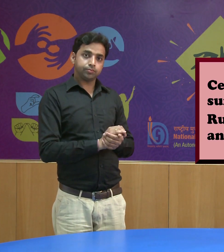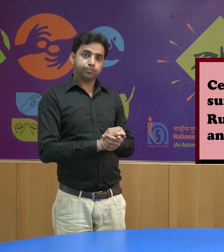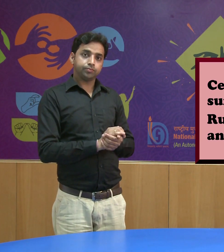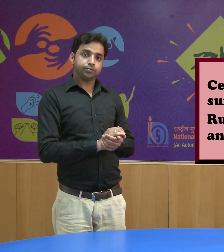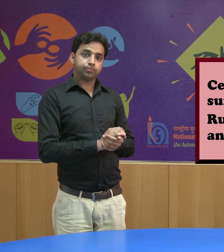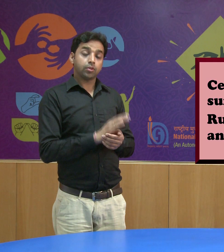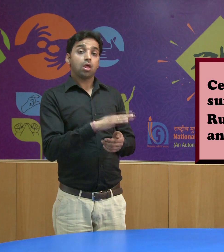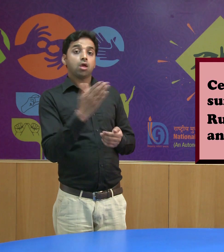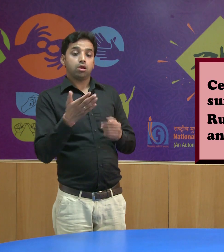Russia,